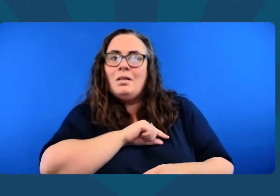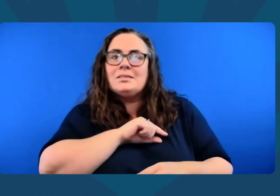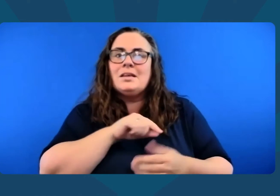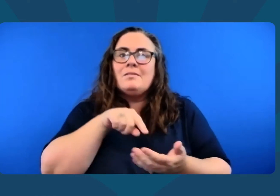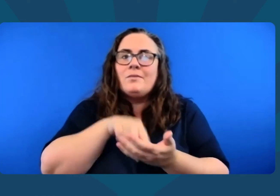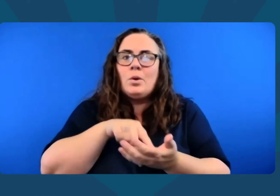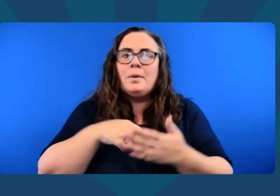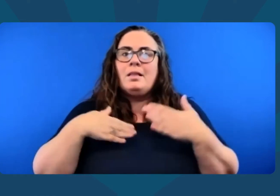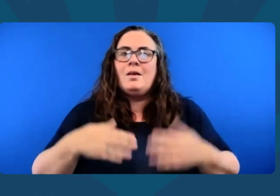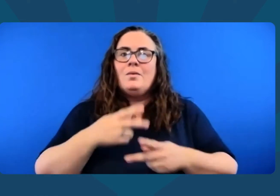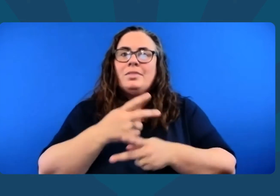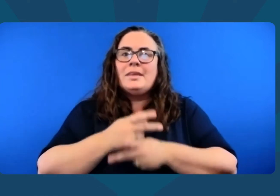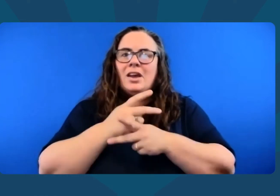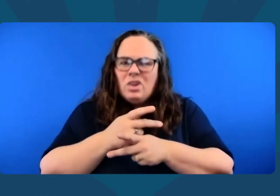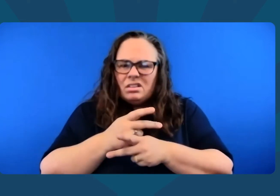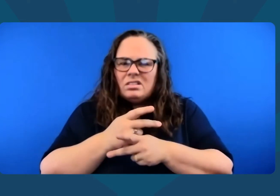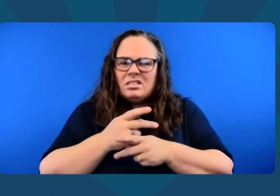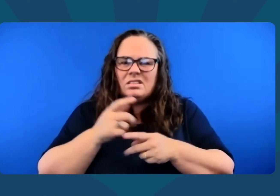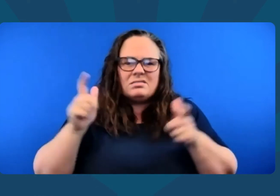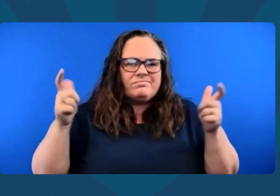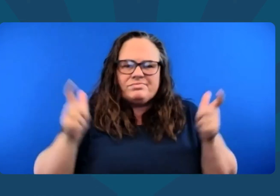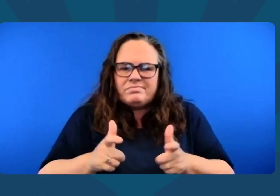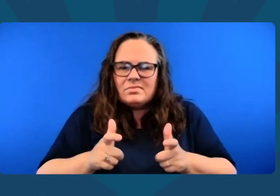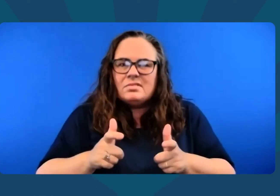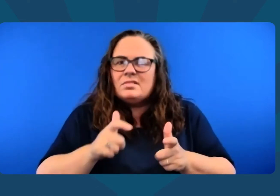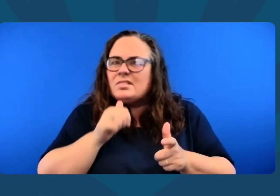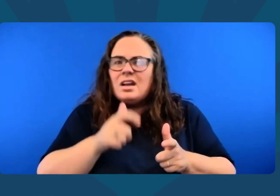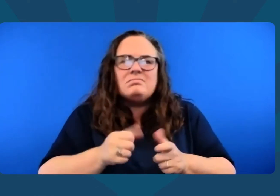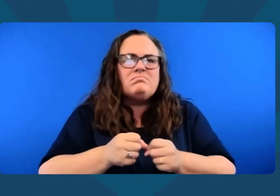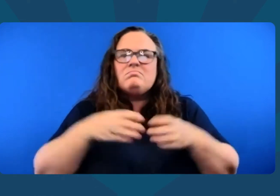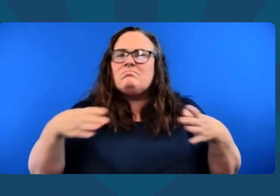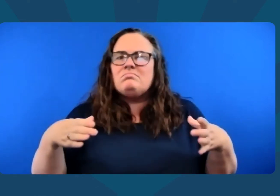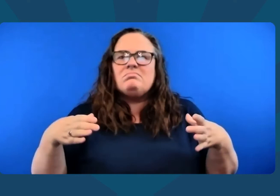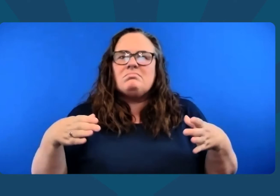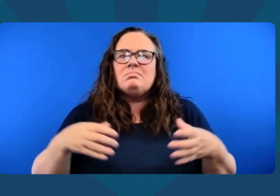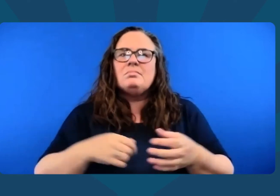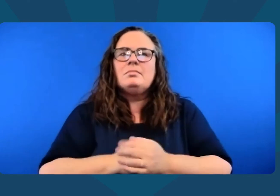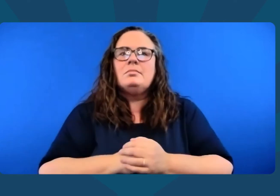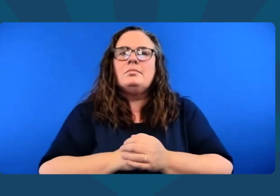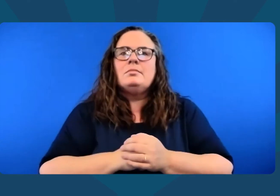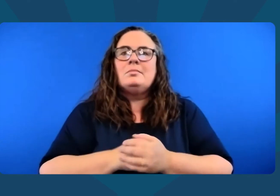Access to quality, affordable health care has been reduced, not expanded.